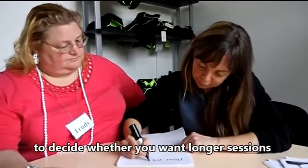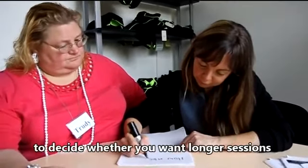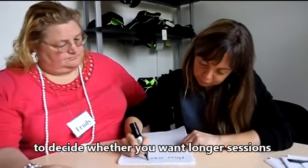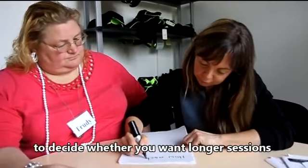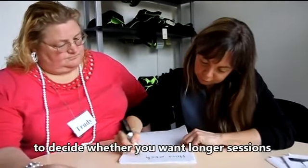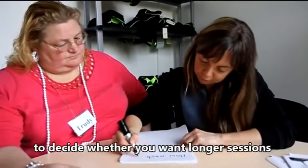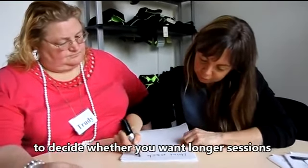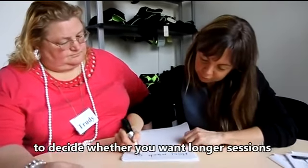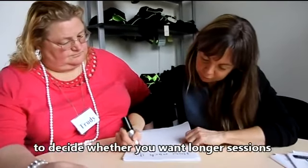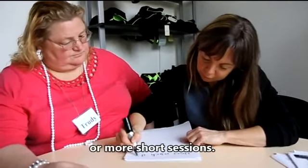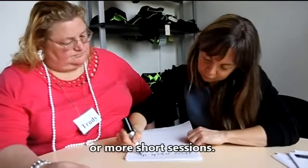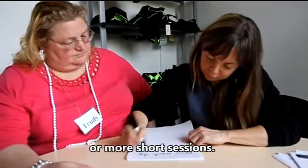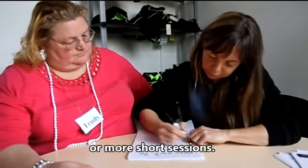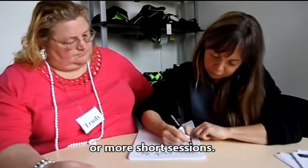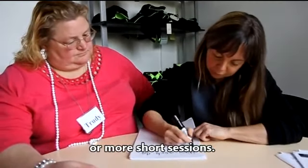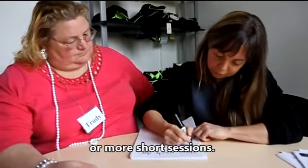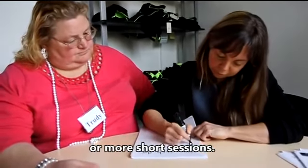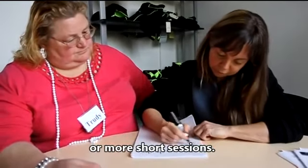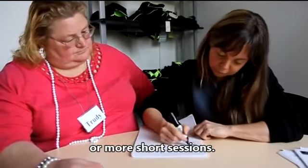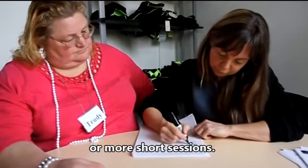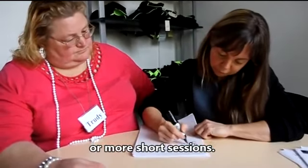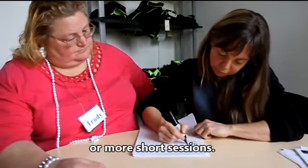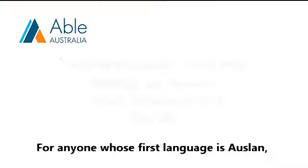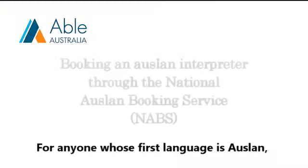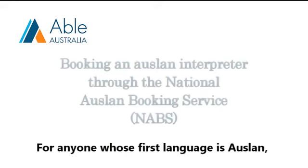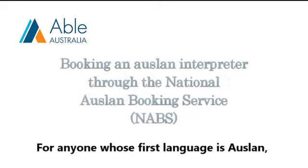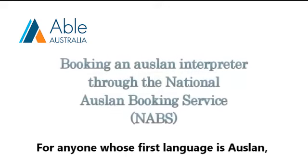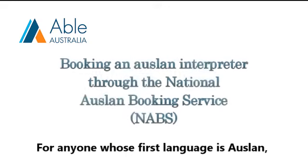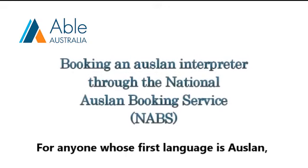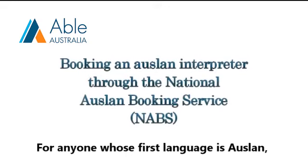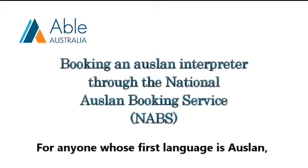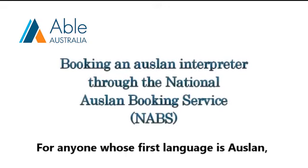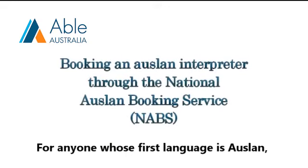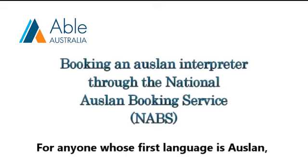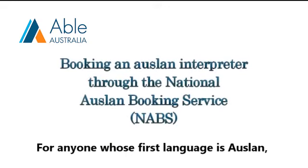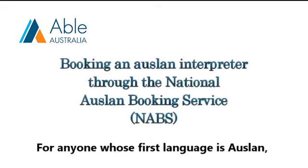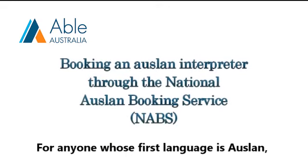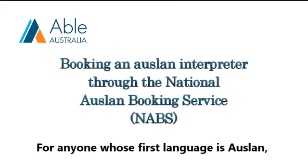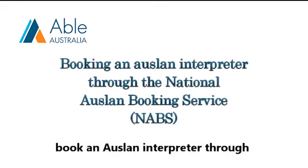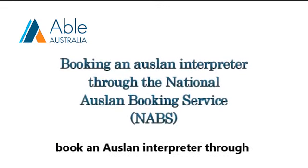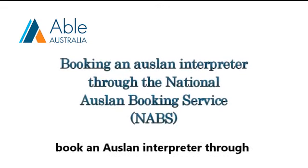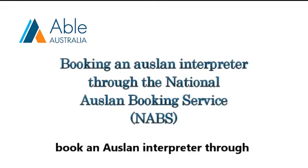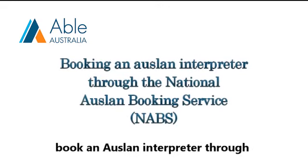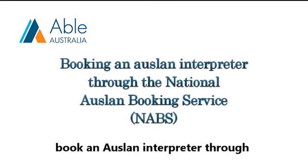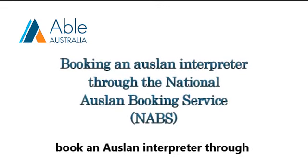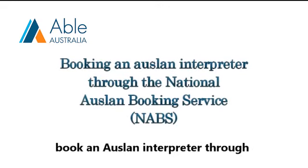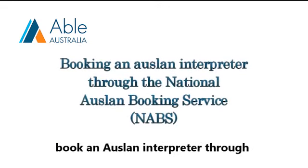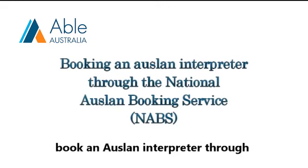want longer sessions or more short sessions. For anyone whose first language is Auslan, book an Auslan interpreter